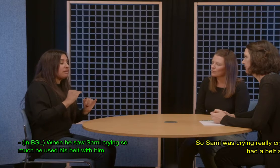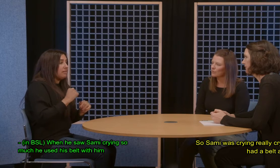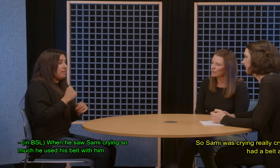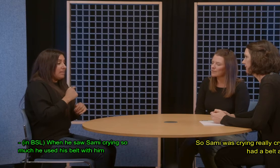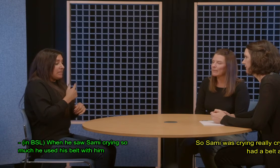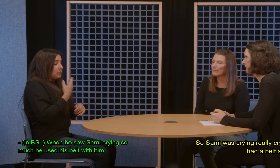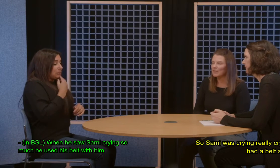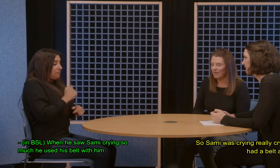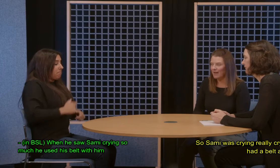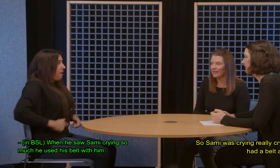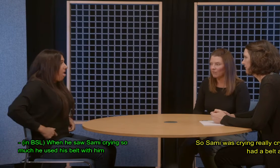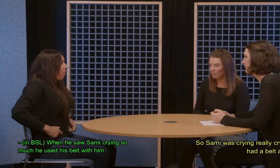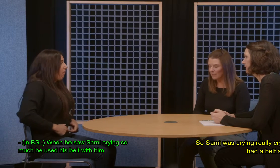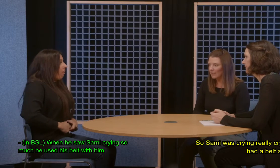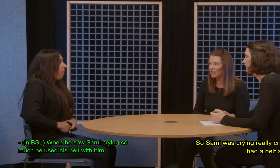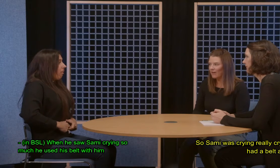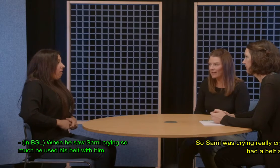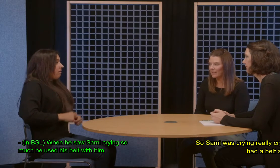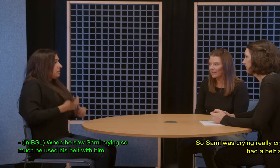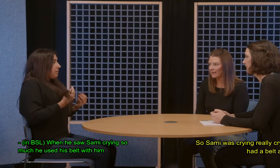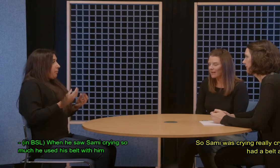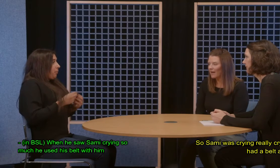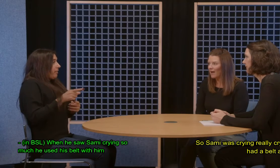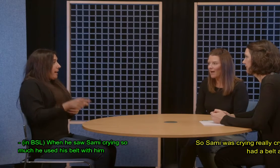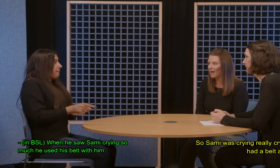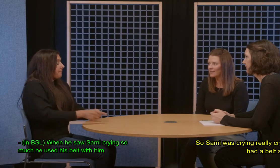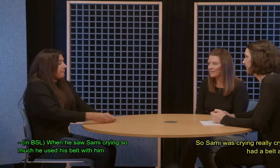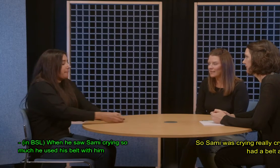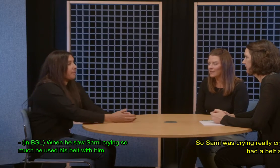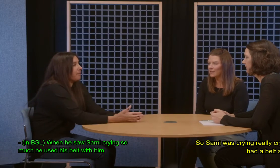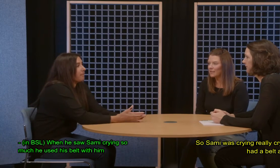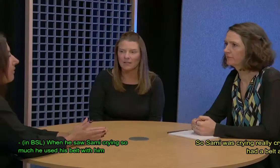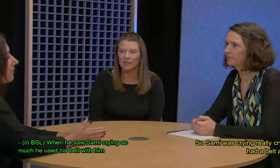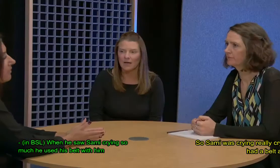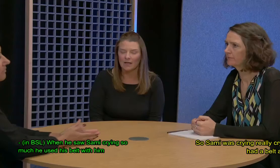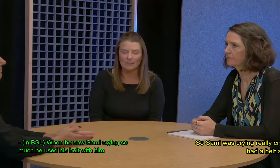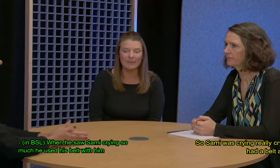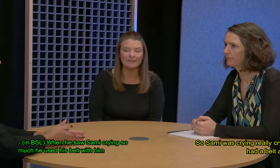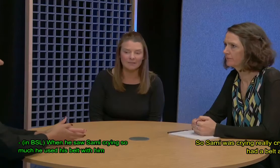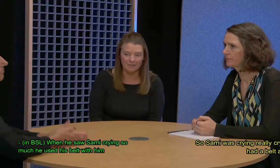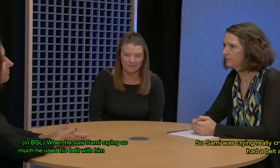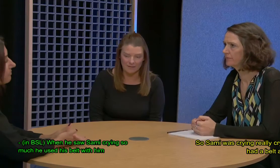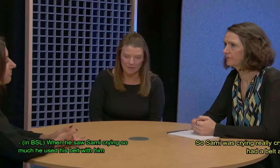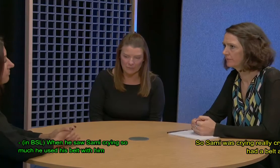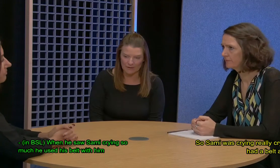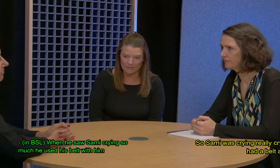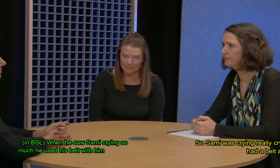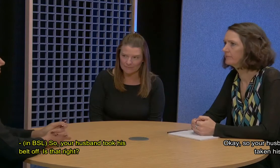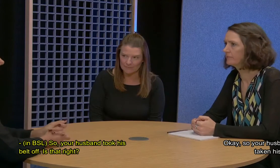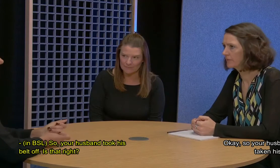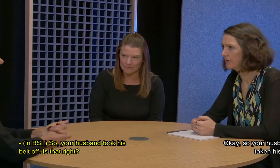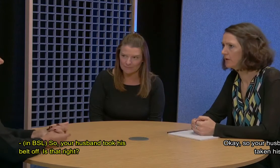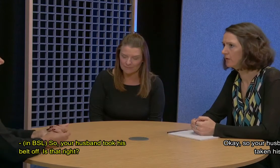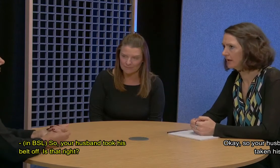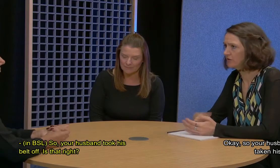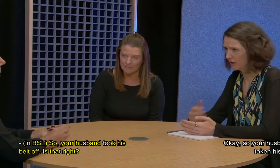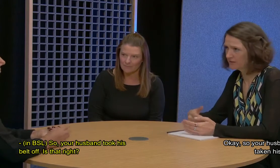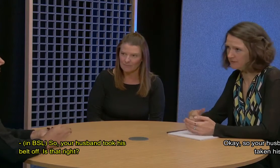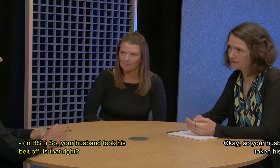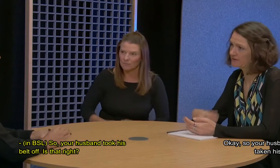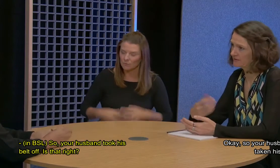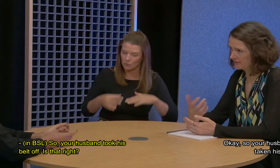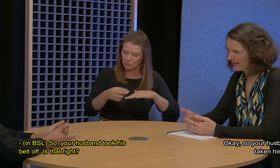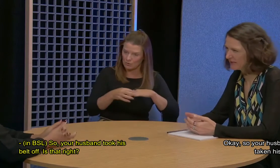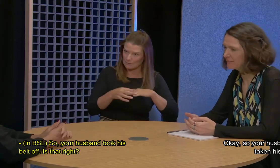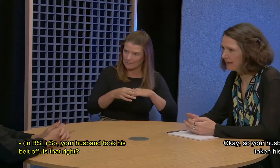So Sammy was crying, really crying, and he had a belt at this point. Okay, so your